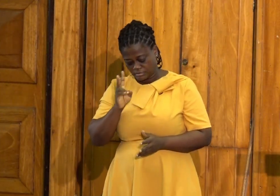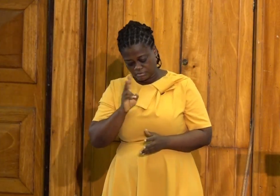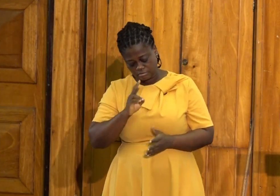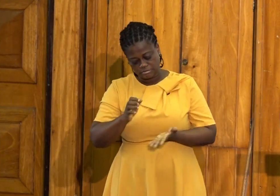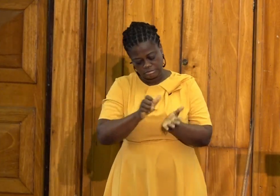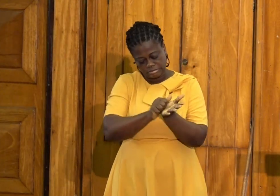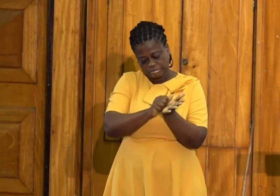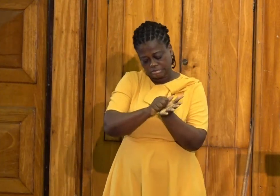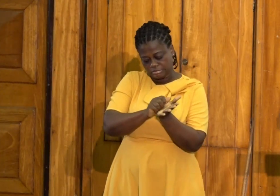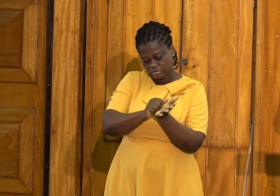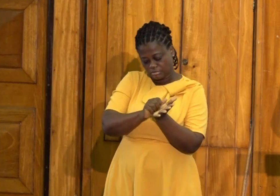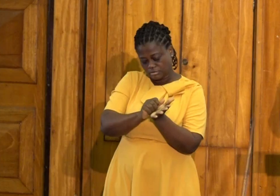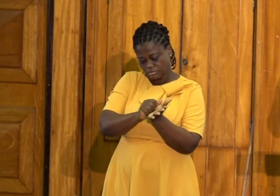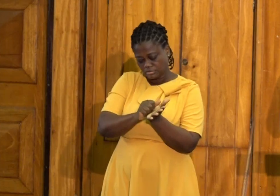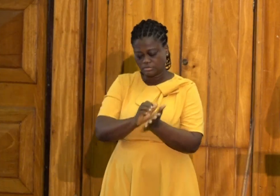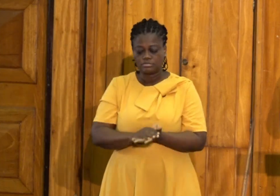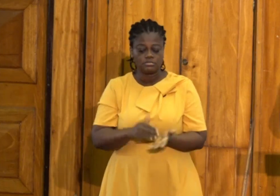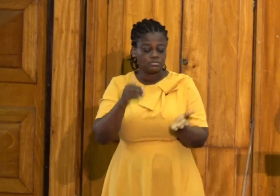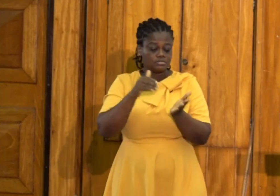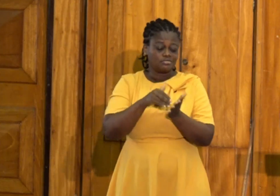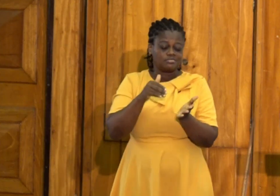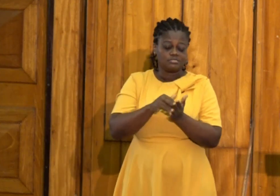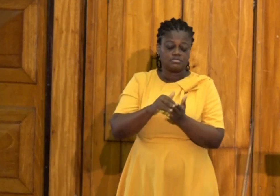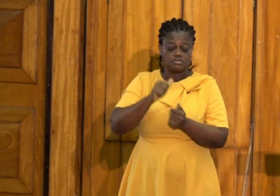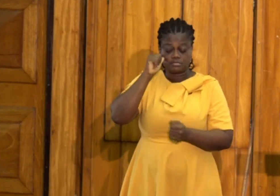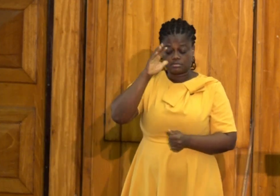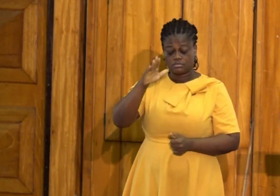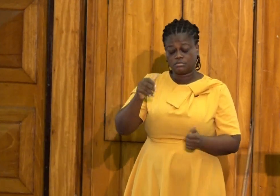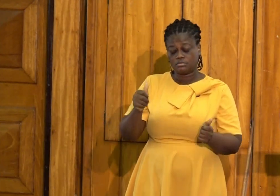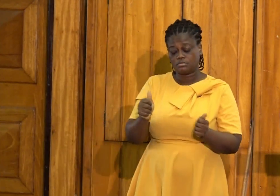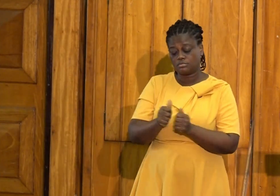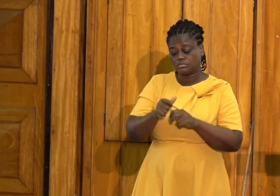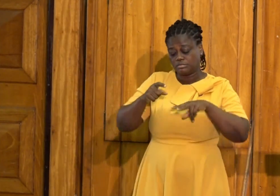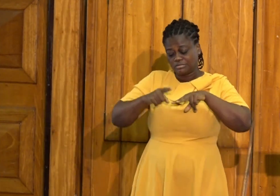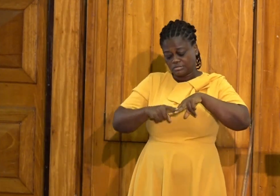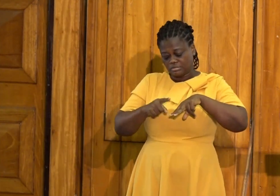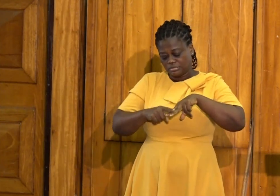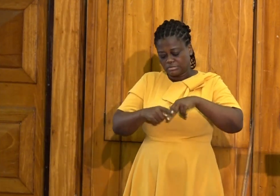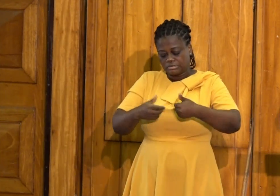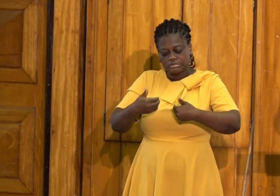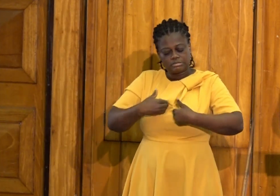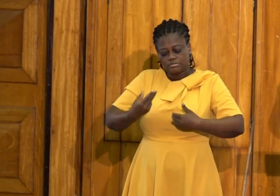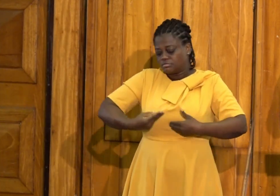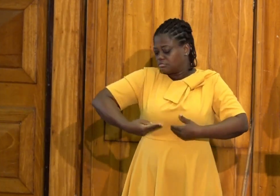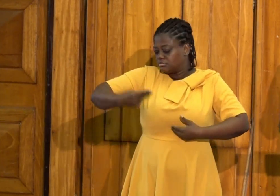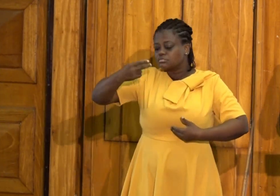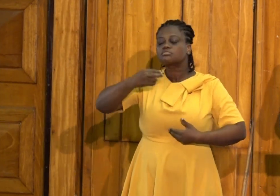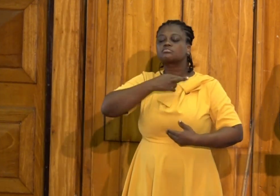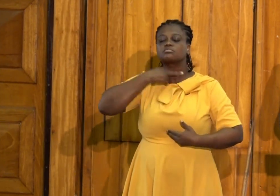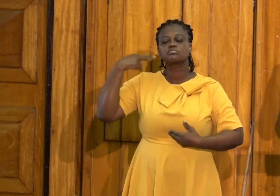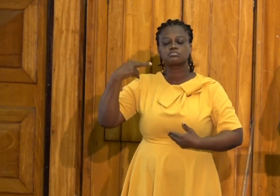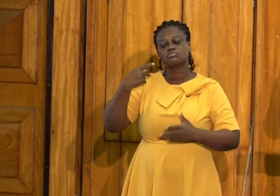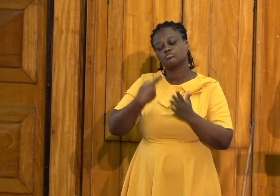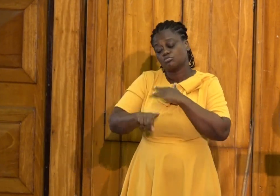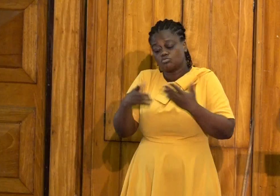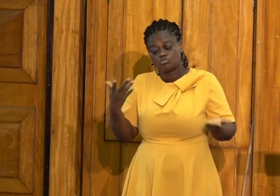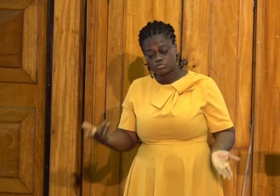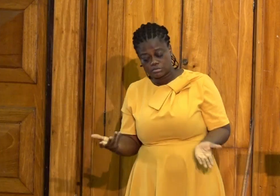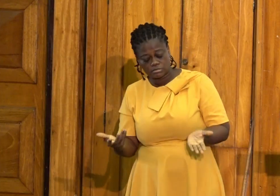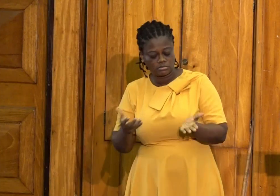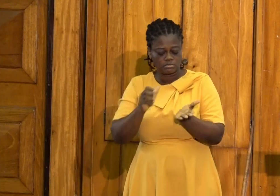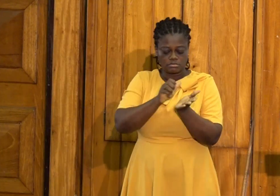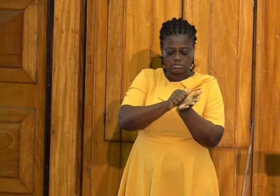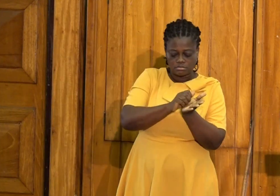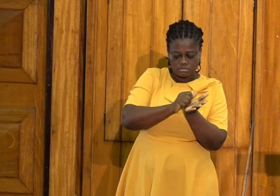Women living with HIV are at a higher risk of cervical cancer due to their increased